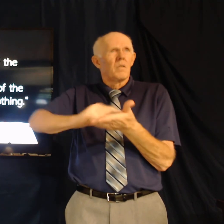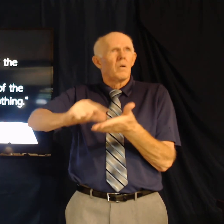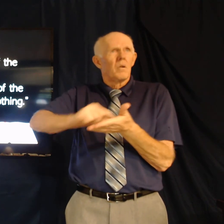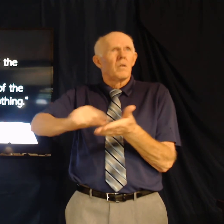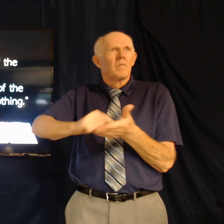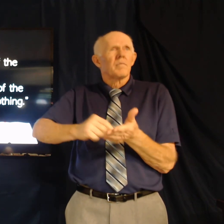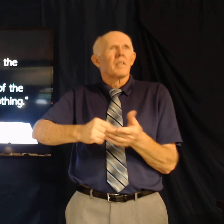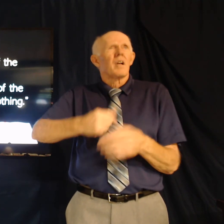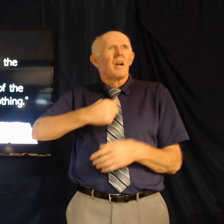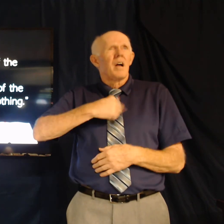This verse,